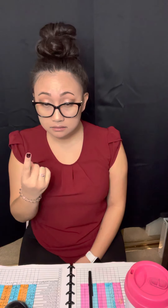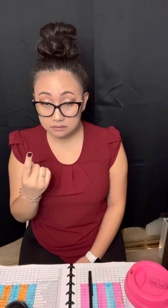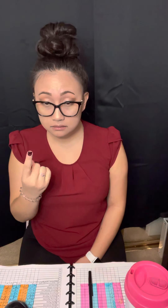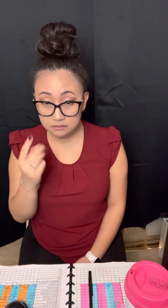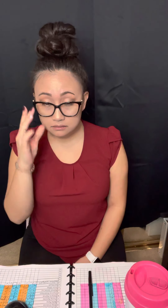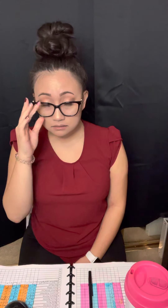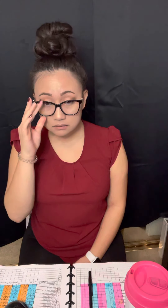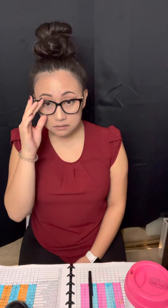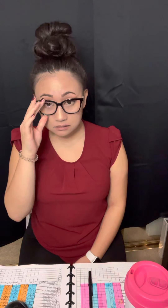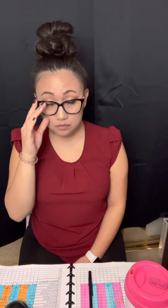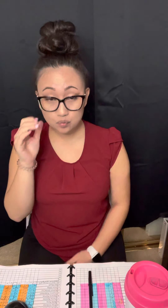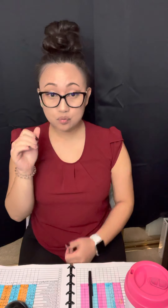with a date and event?